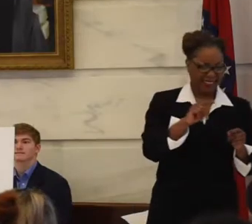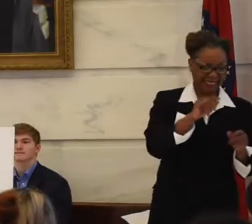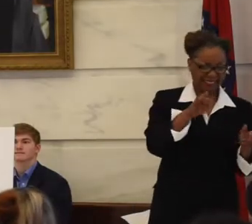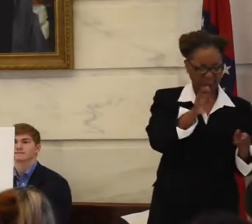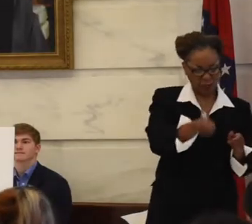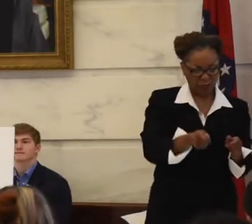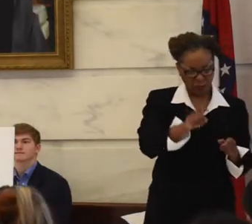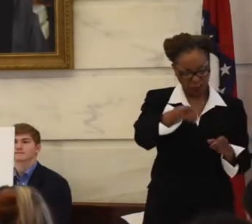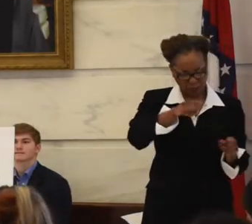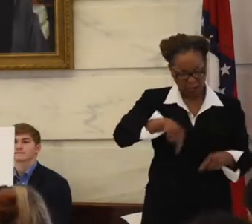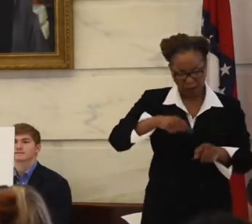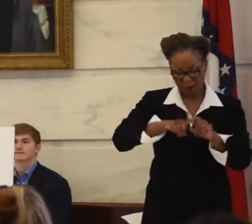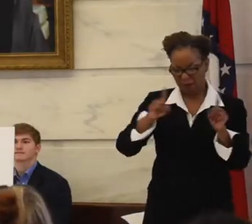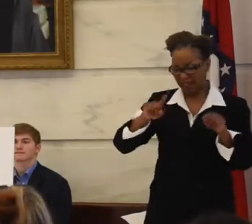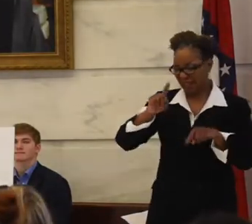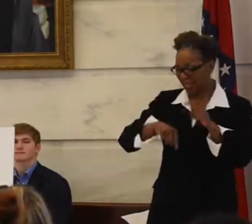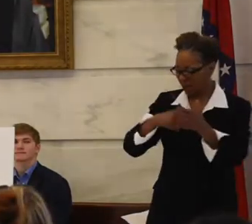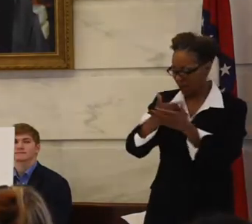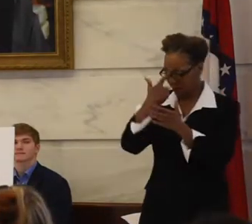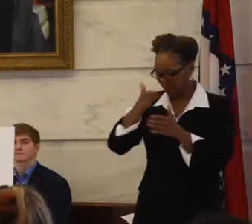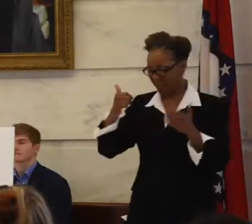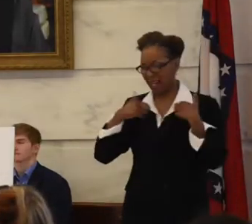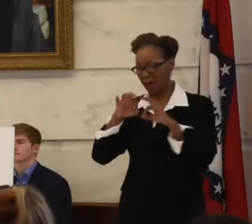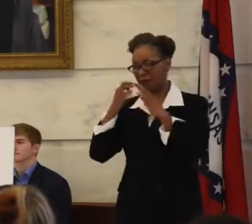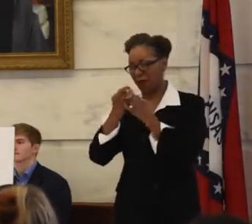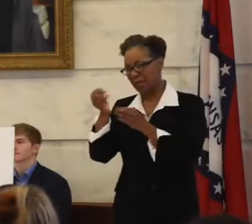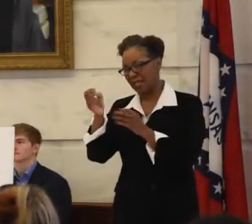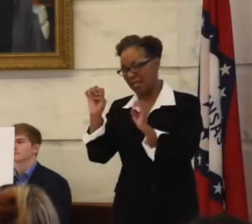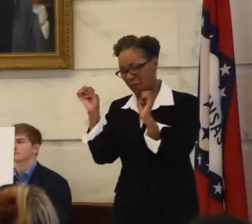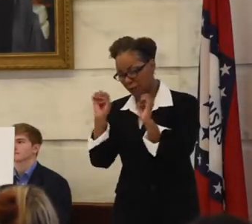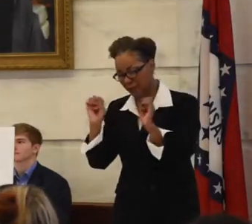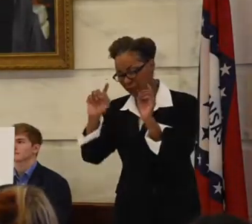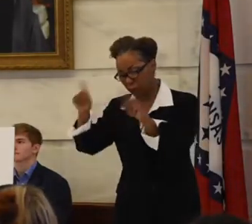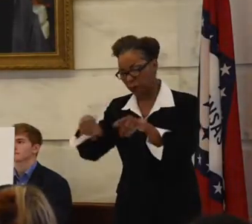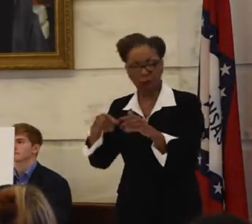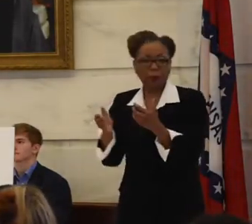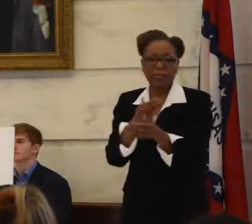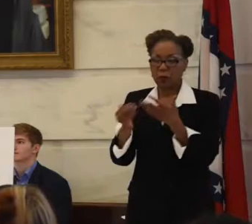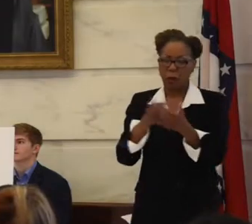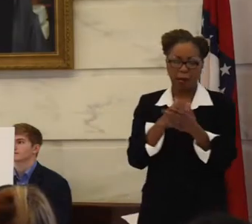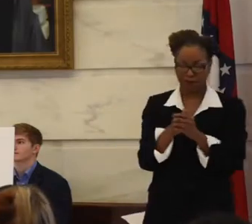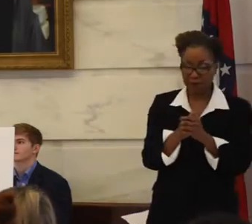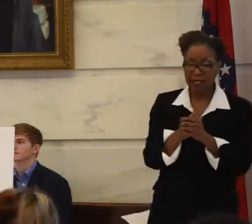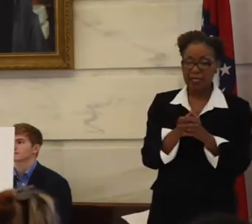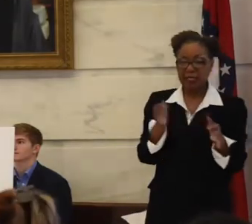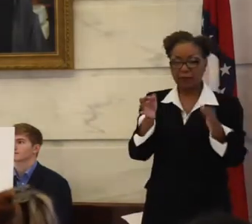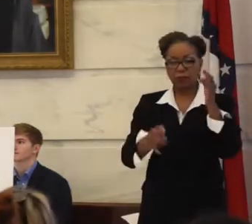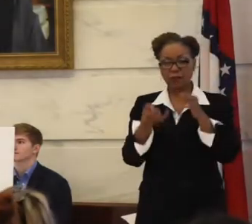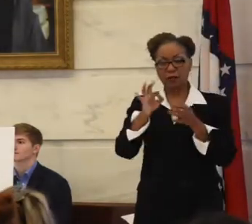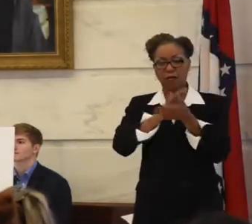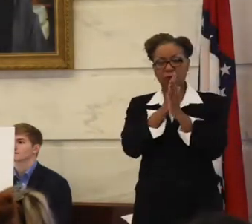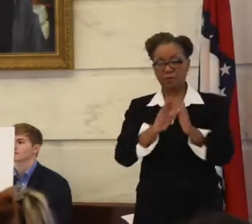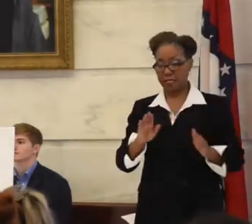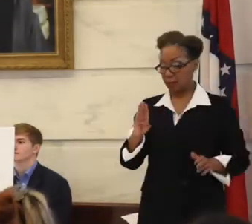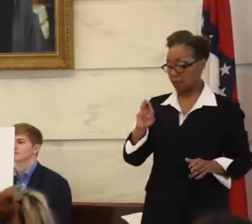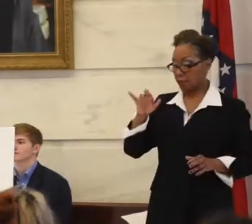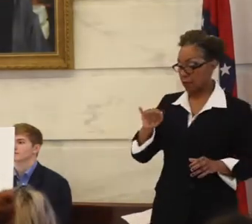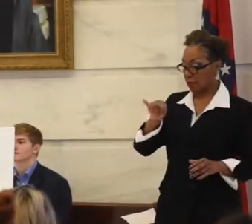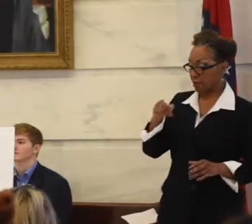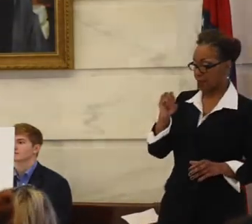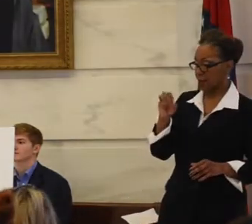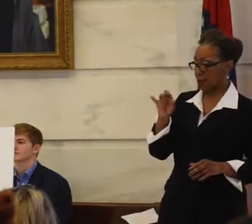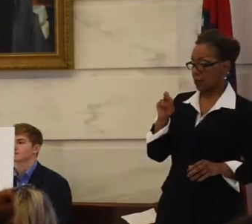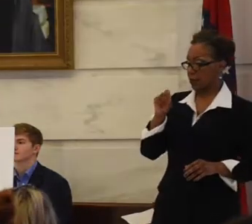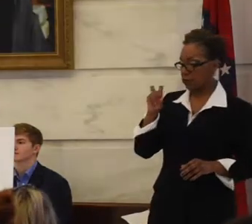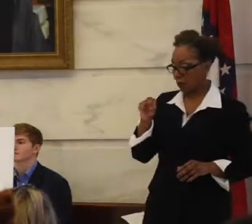but he couldn't make it because he had a family emergency to attend to. But Justice of the Peace, Barry Jefferson, is here and